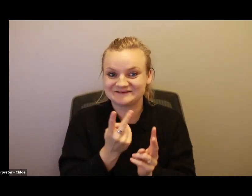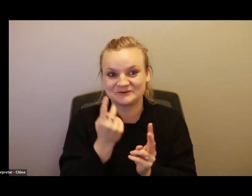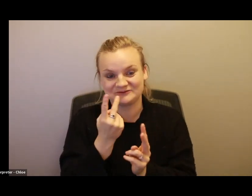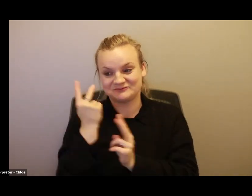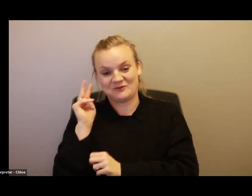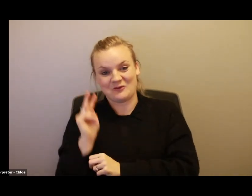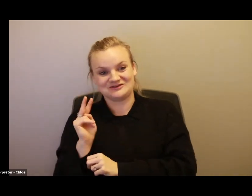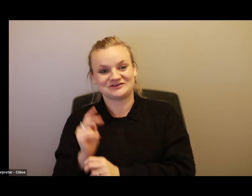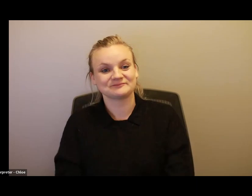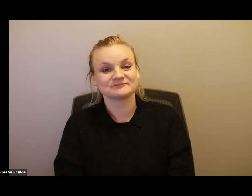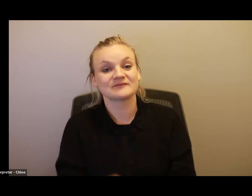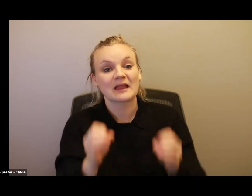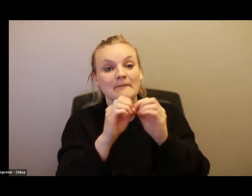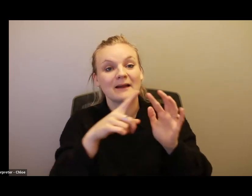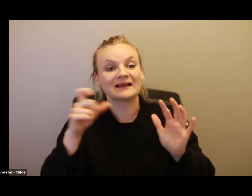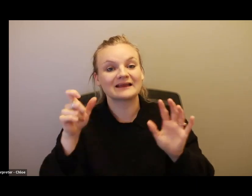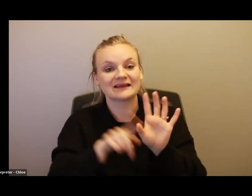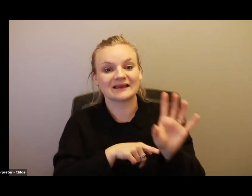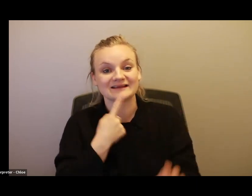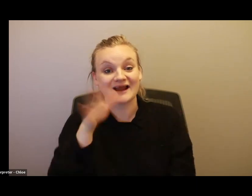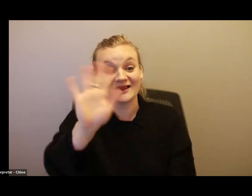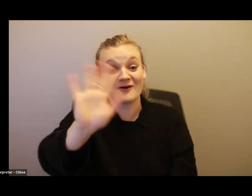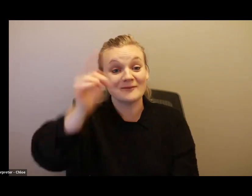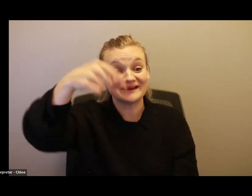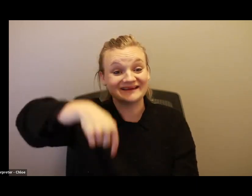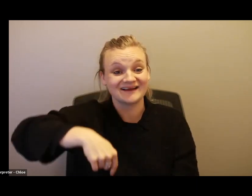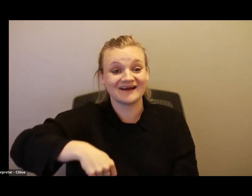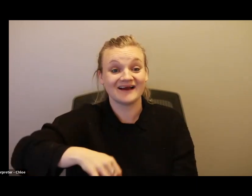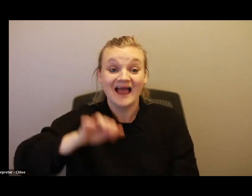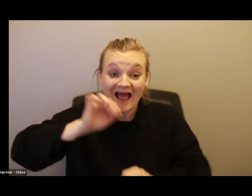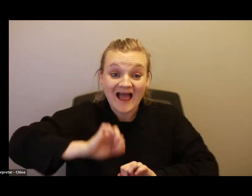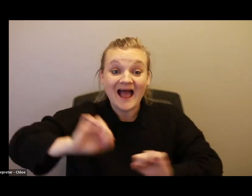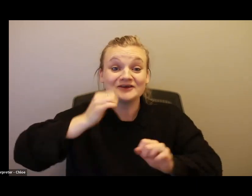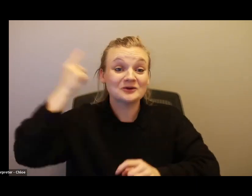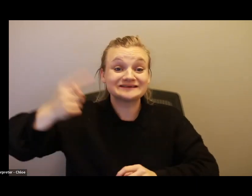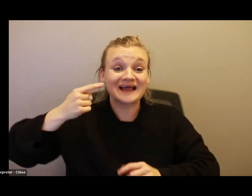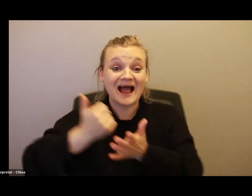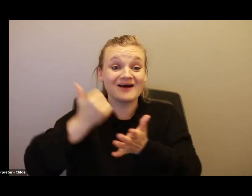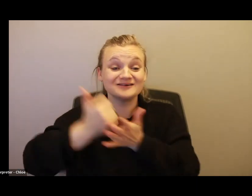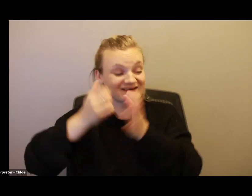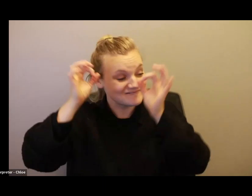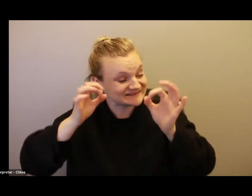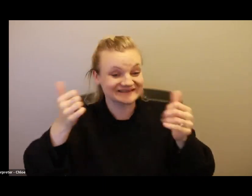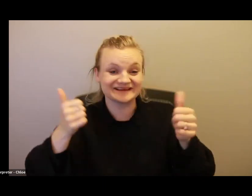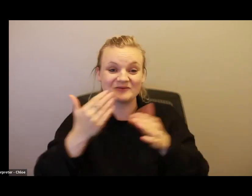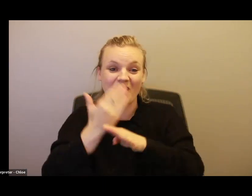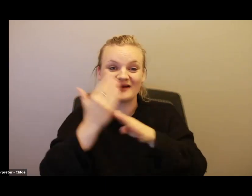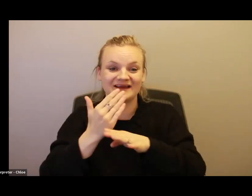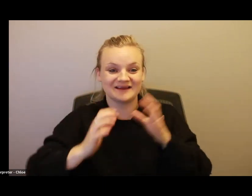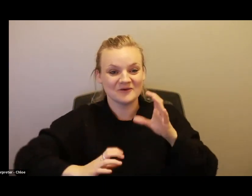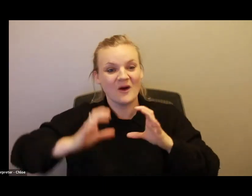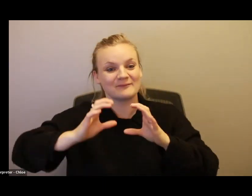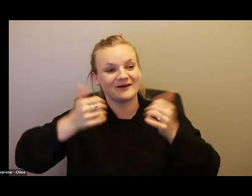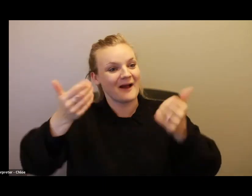Is Becky here? I am. Yes, hello. And your sound is working now. Oh, my sound is working. I'm back.